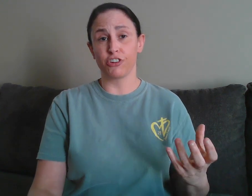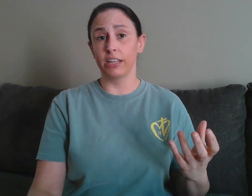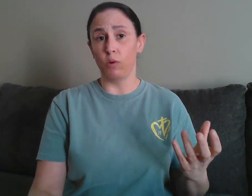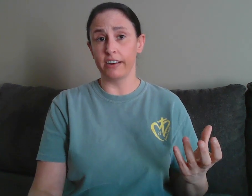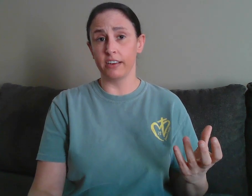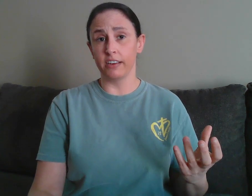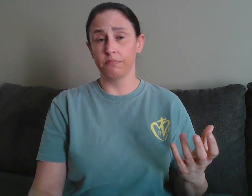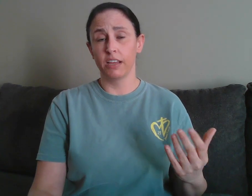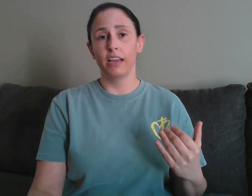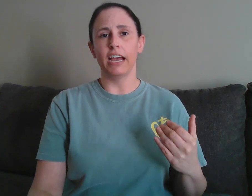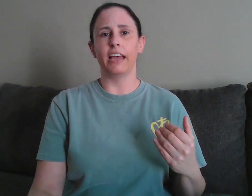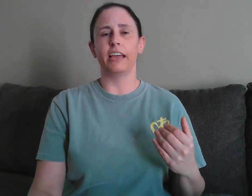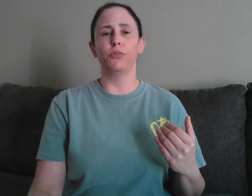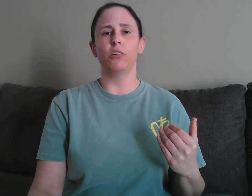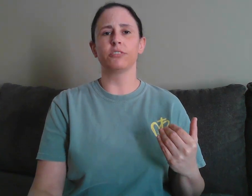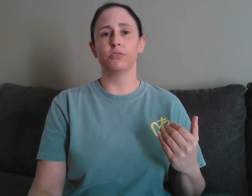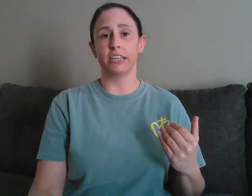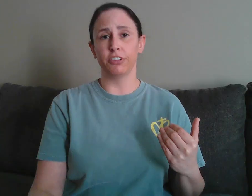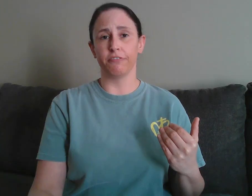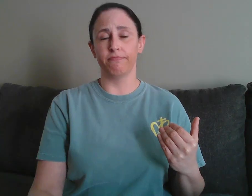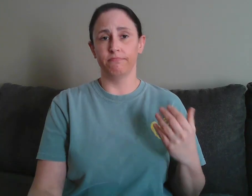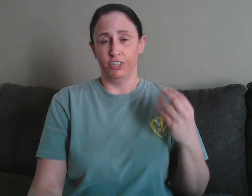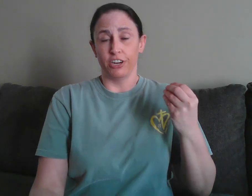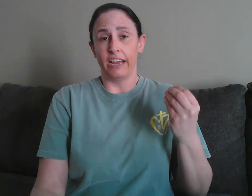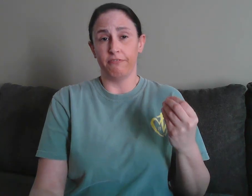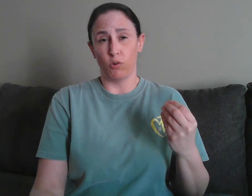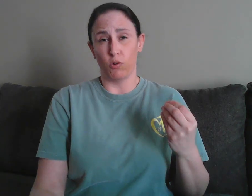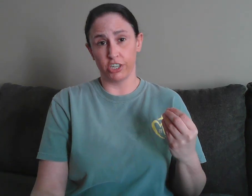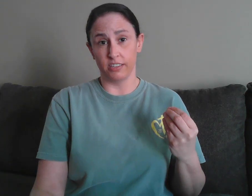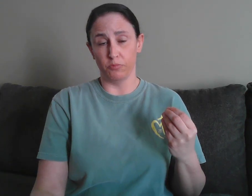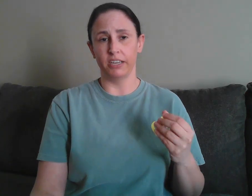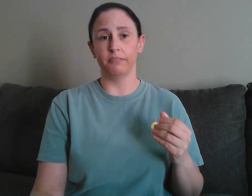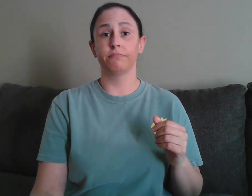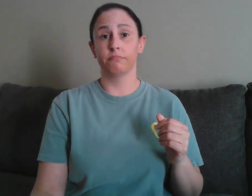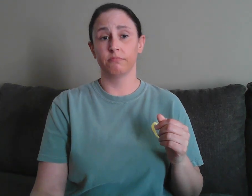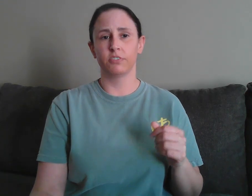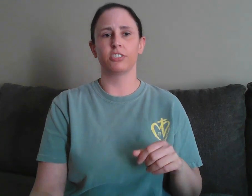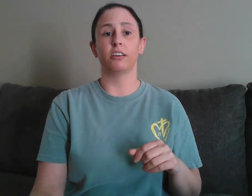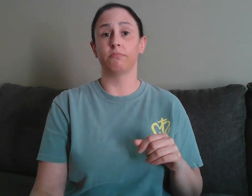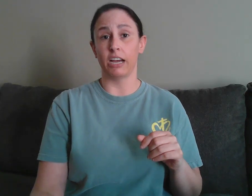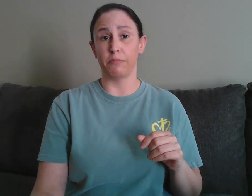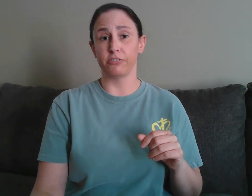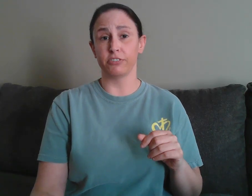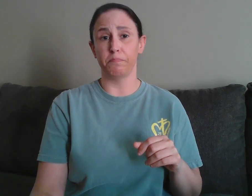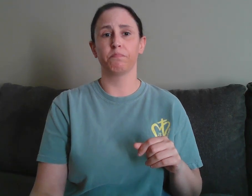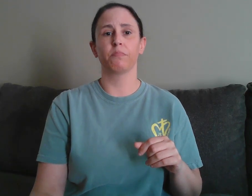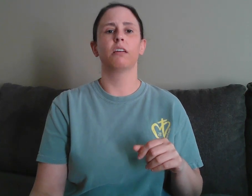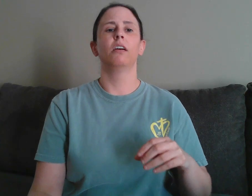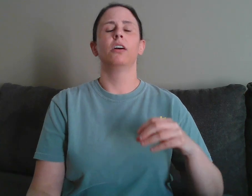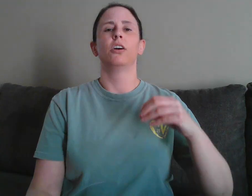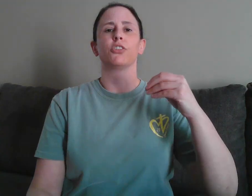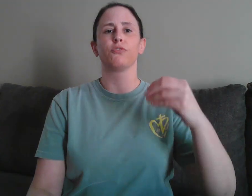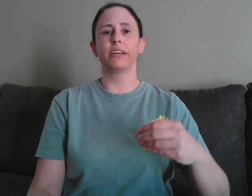naturally widen, and you also tilt your head forward just a little bit. So eyebrows up. The reason